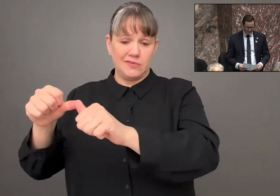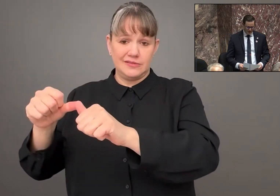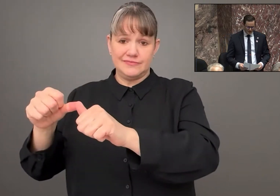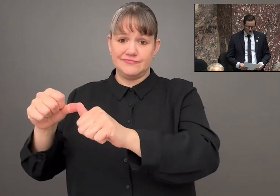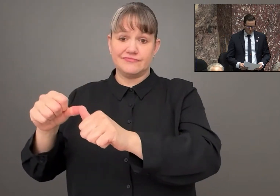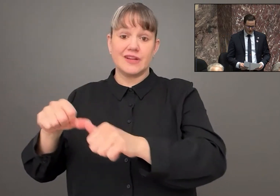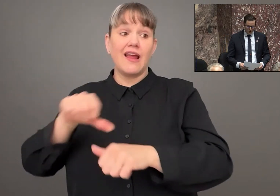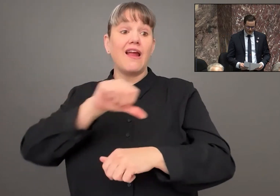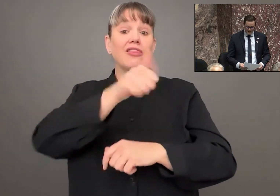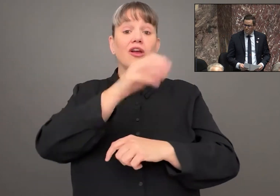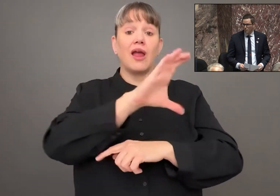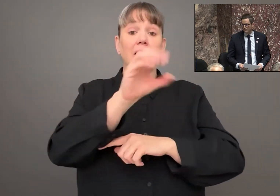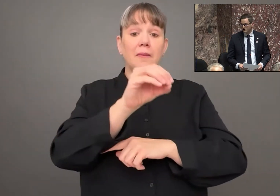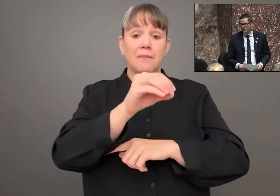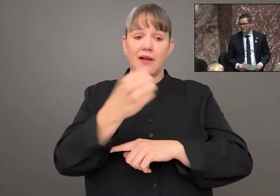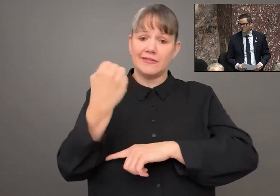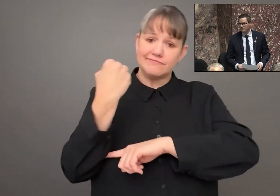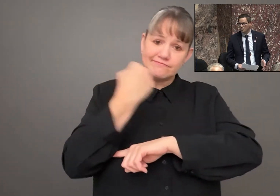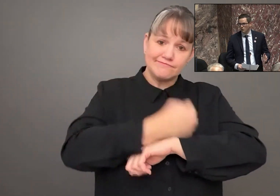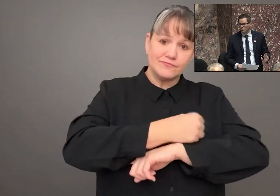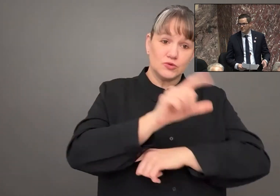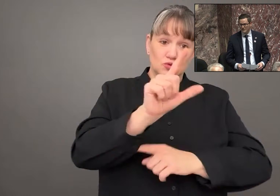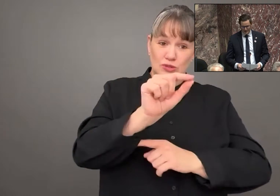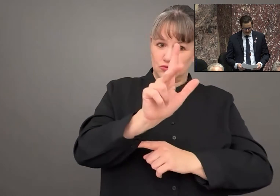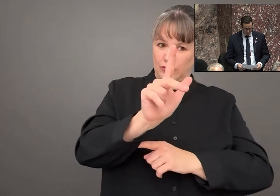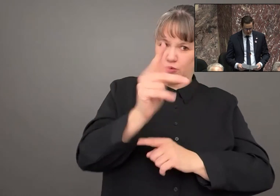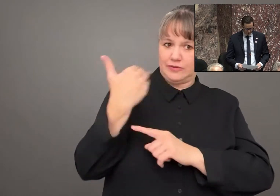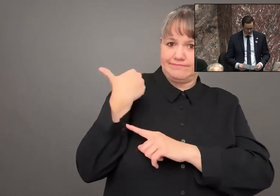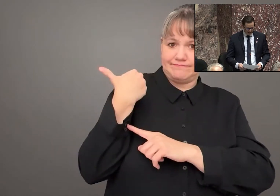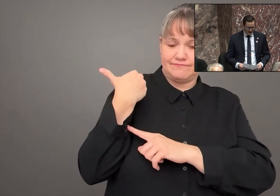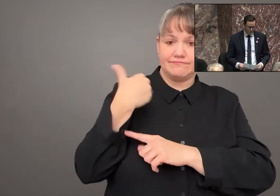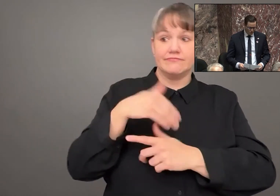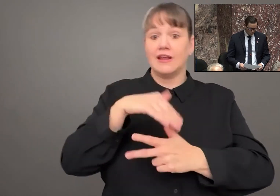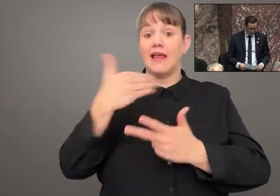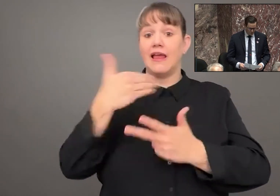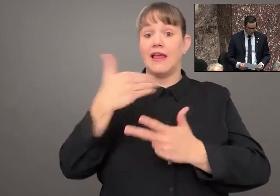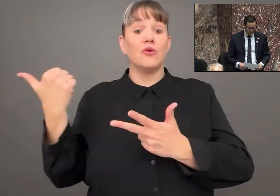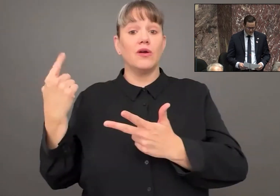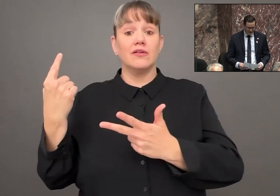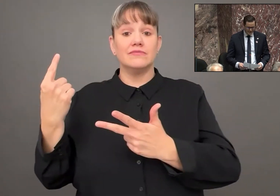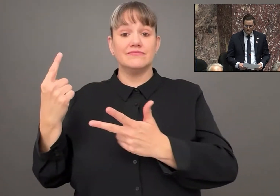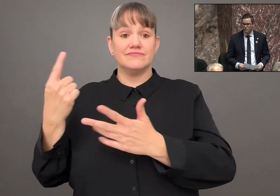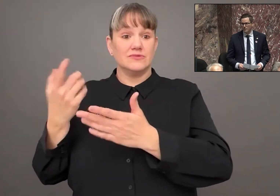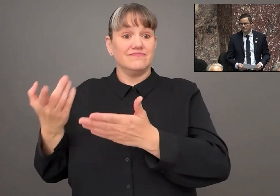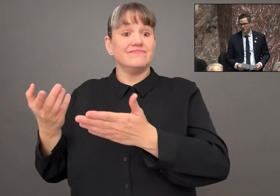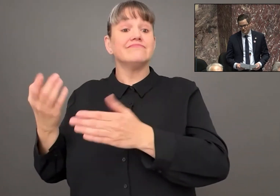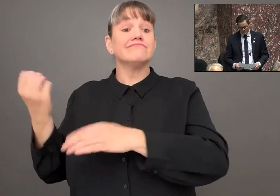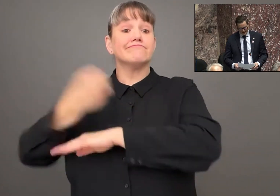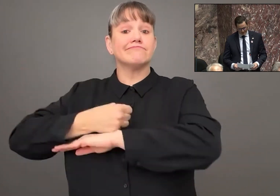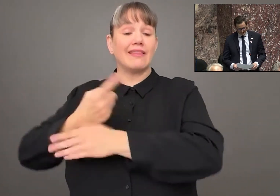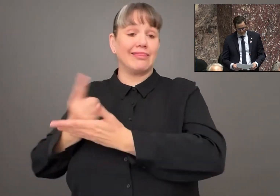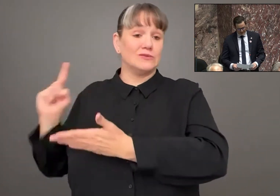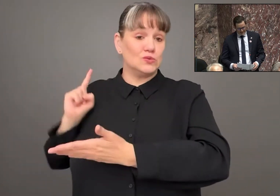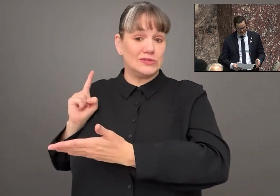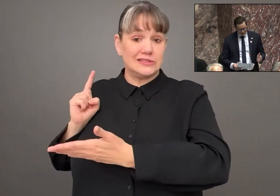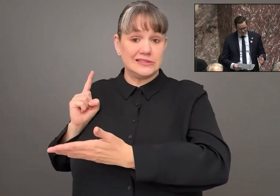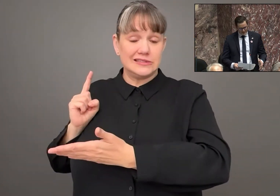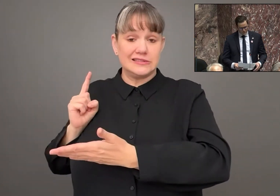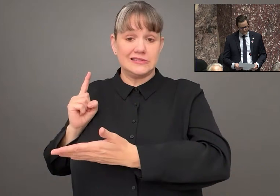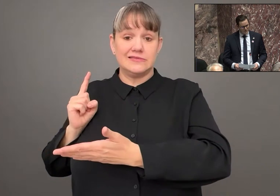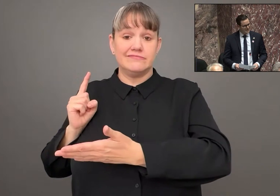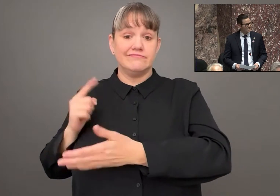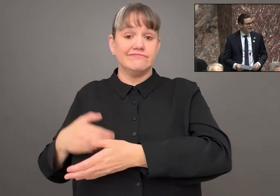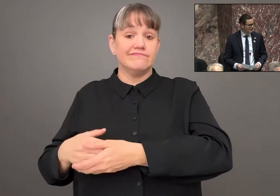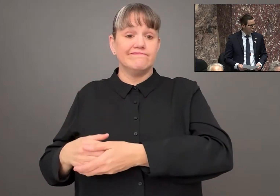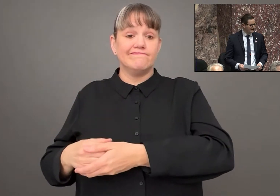2023. Bear Lakes Polar Sawmill closed last year, and Northwood Pulp was cut to just one production line. Each of